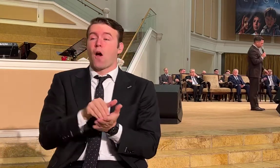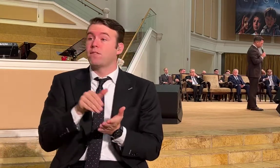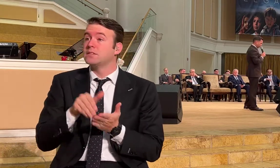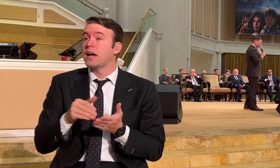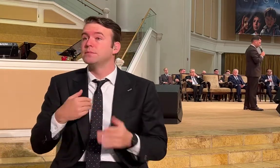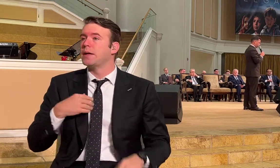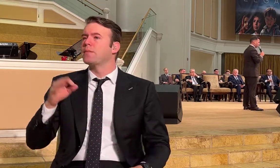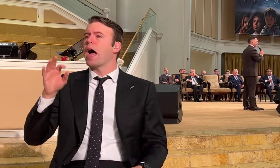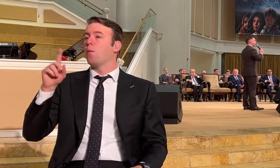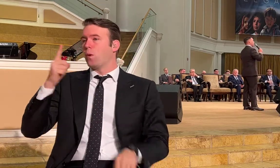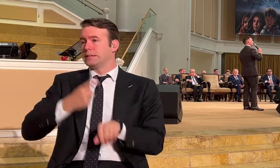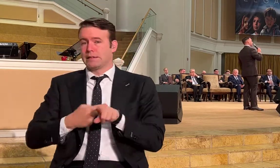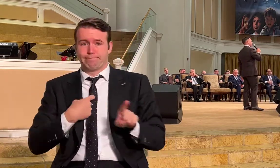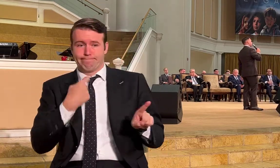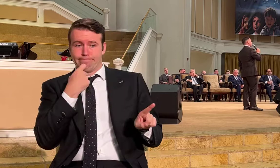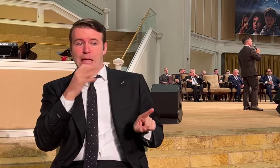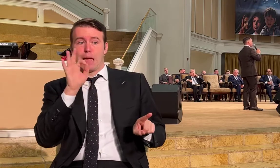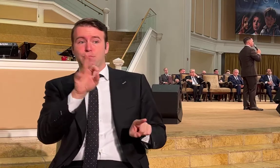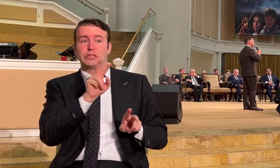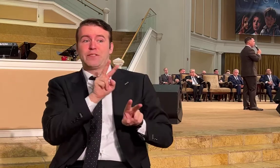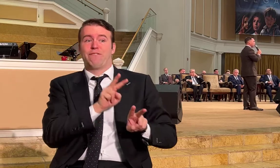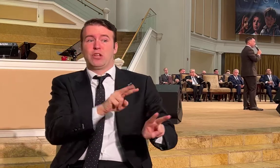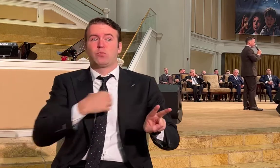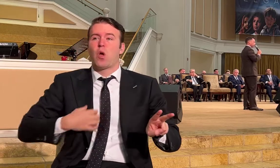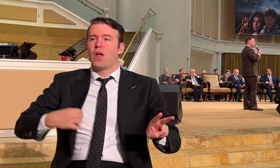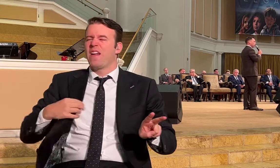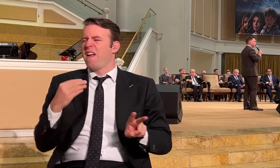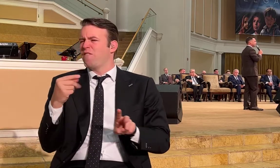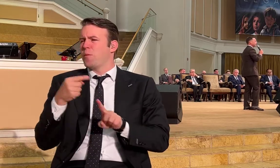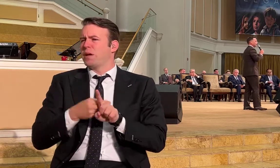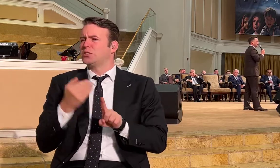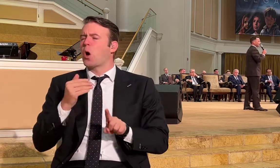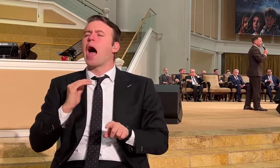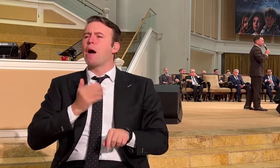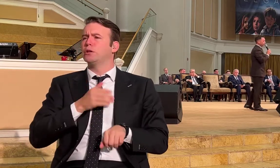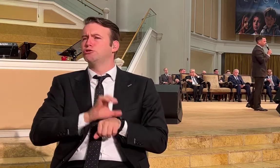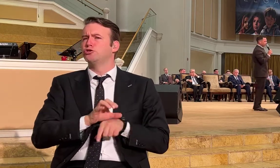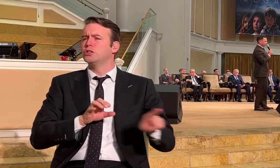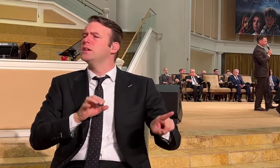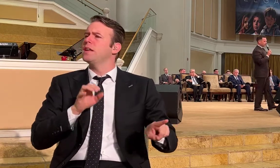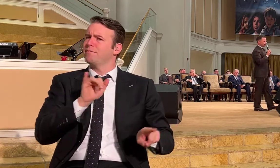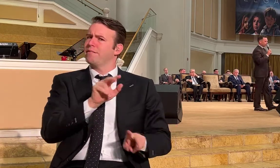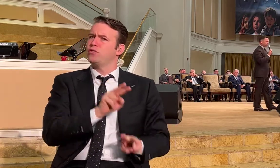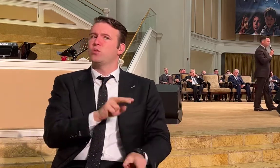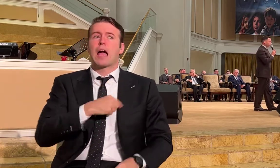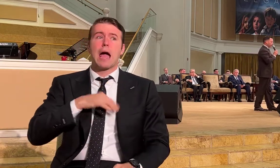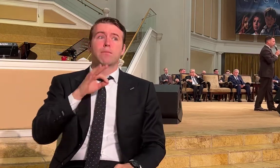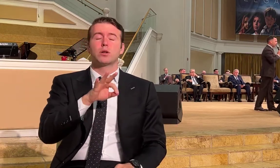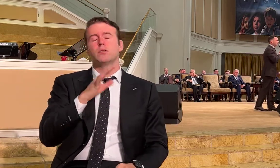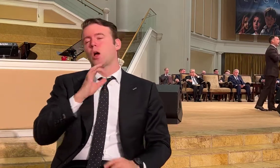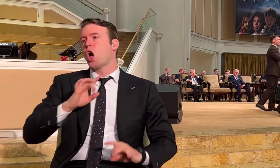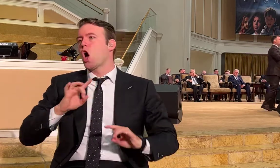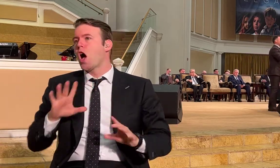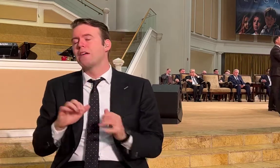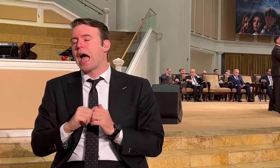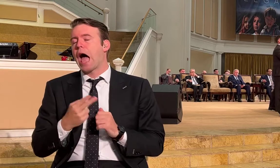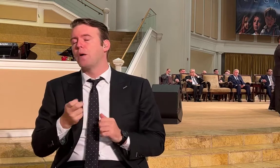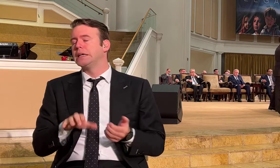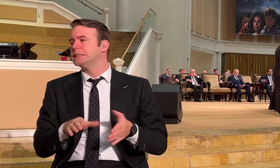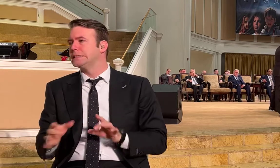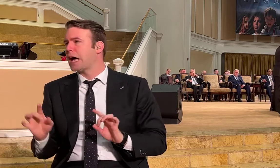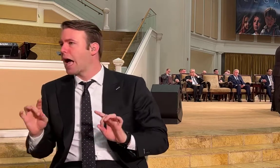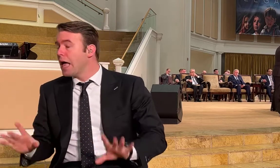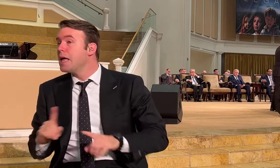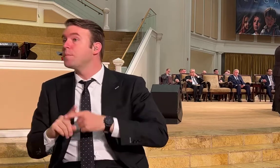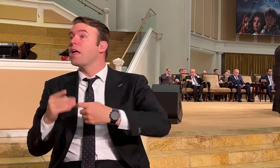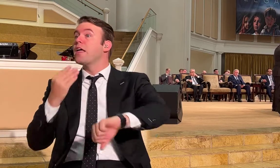I preached a funeral for a man from our church just a few months ago, and it was a terrible thing the way he died. But thank